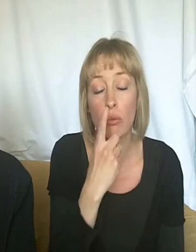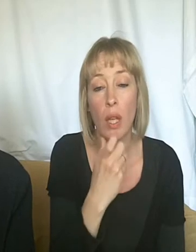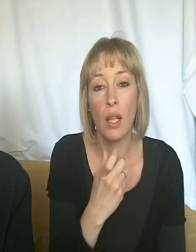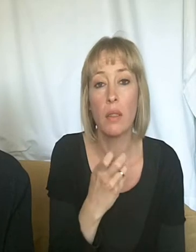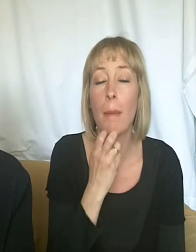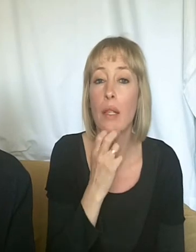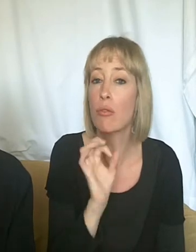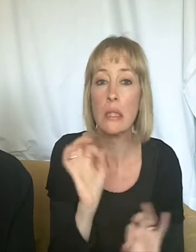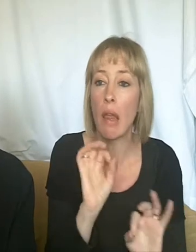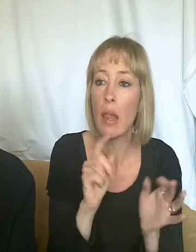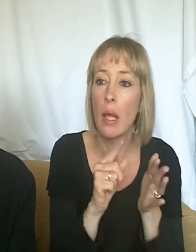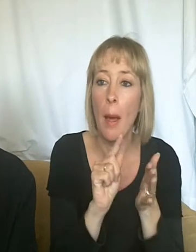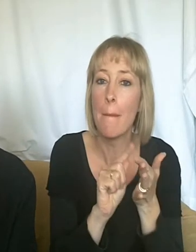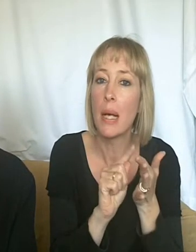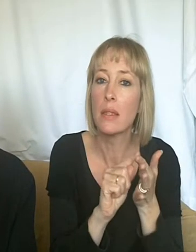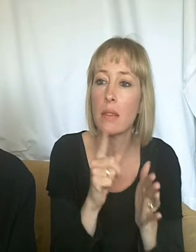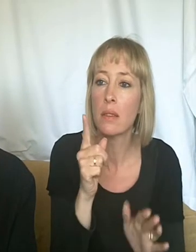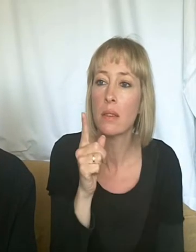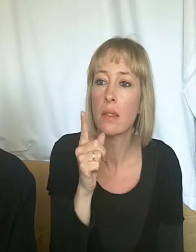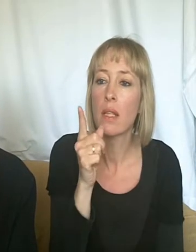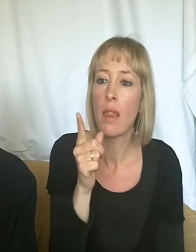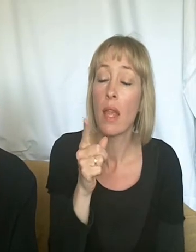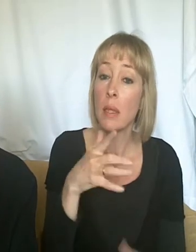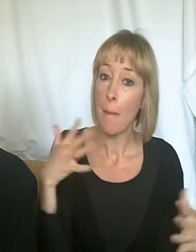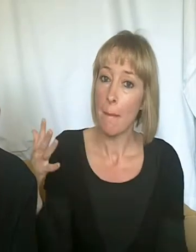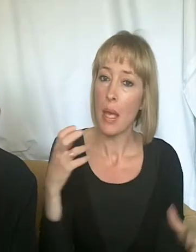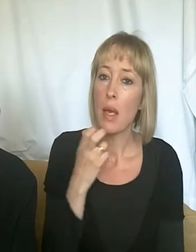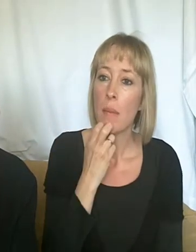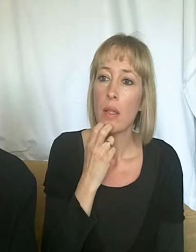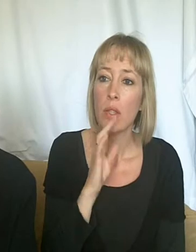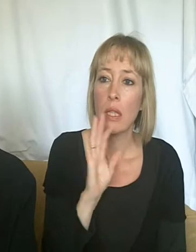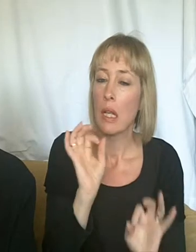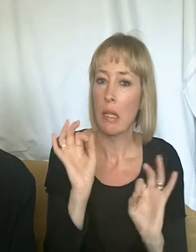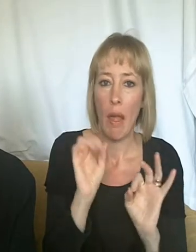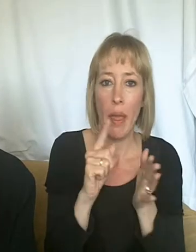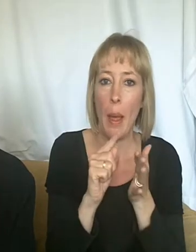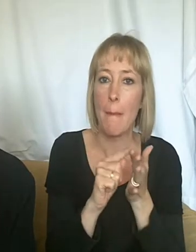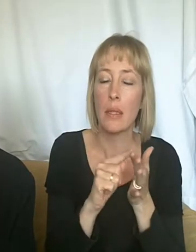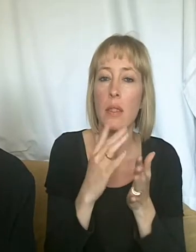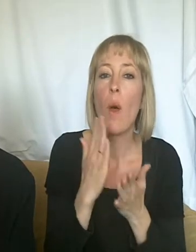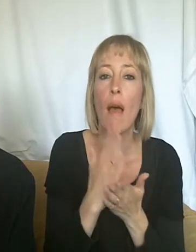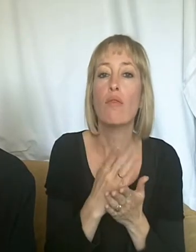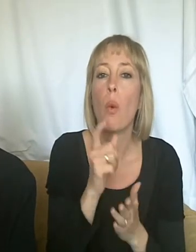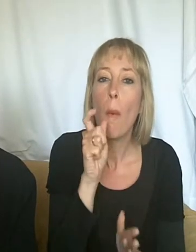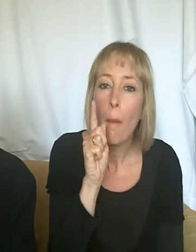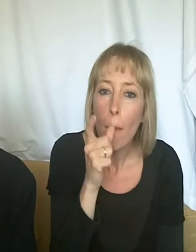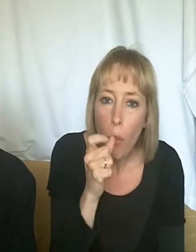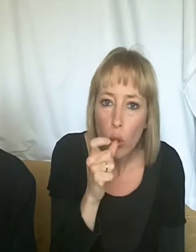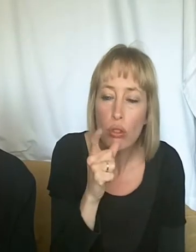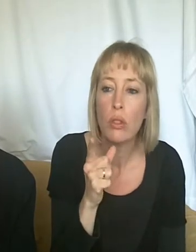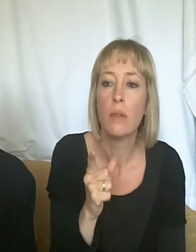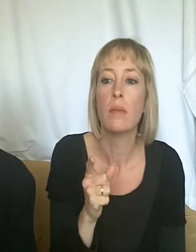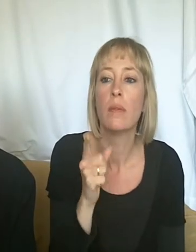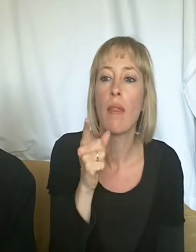no buttons. This is a large battery, and it has no buttons to push. It has got